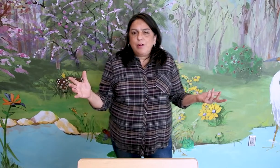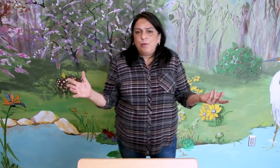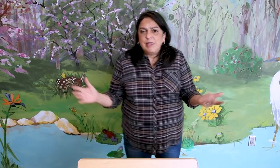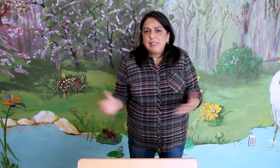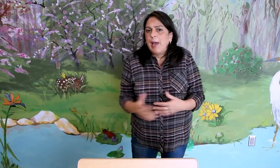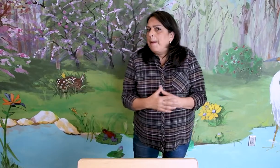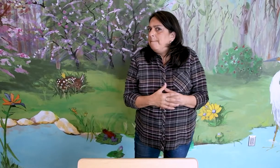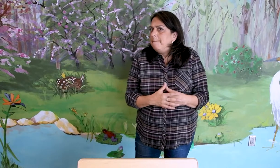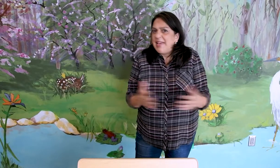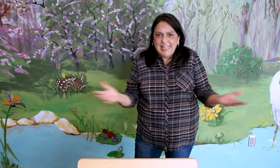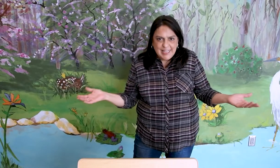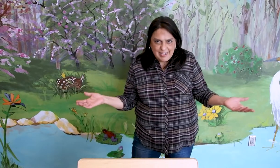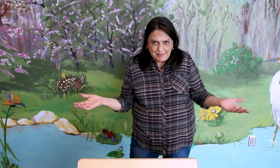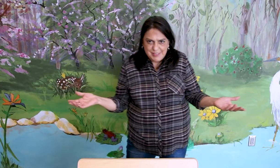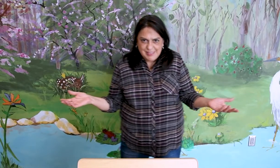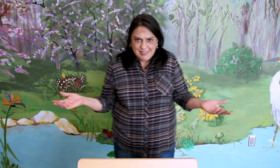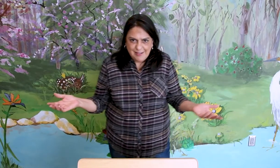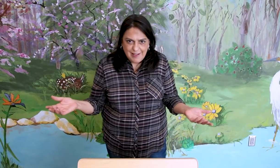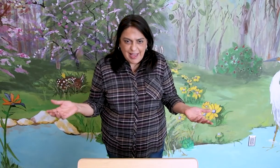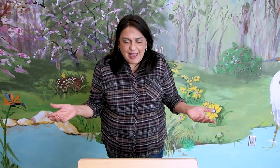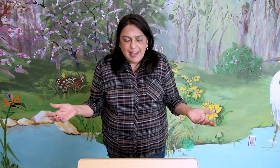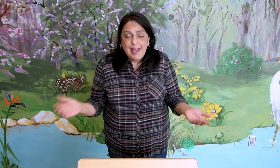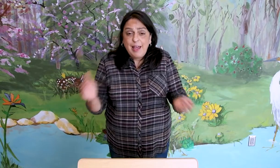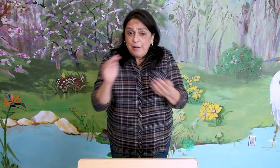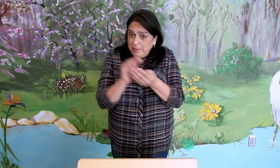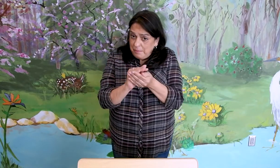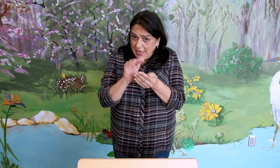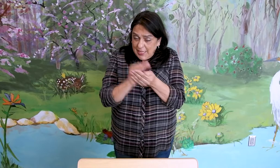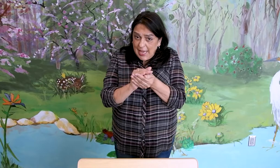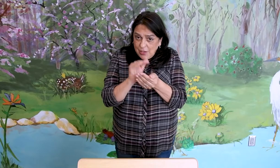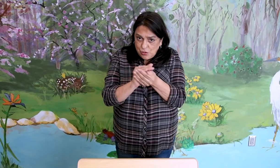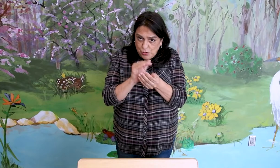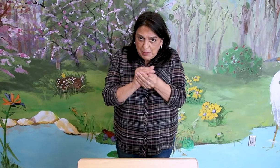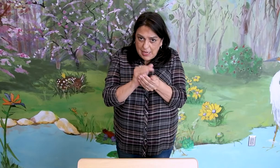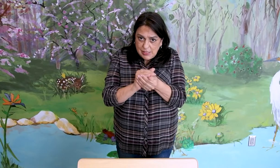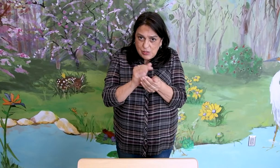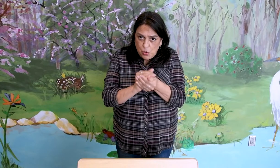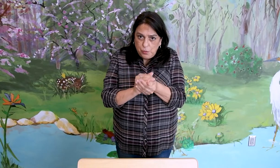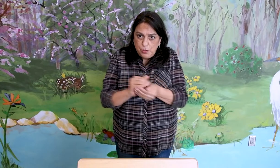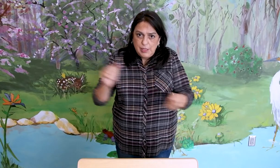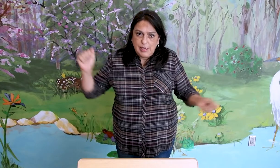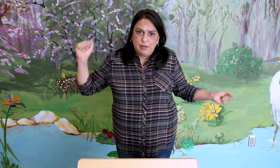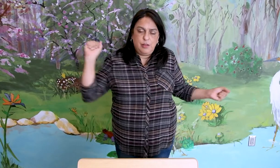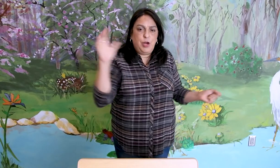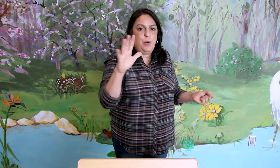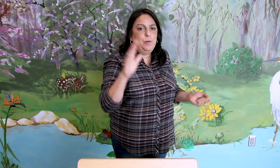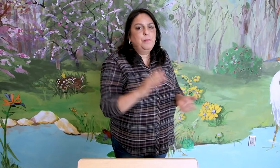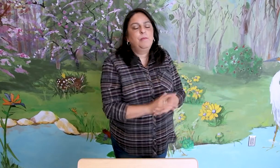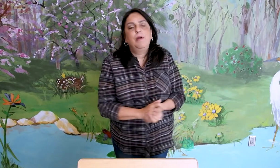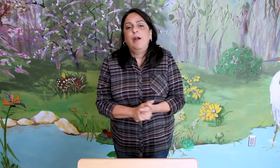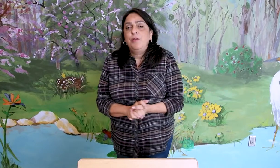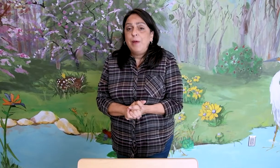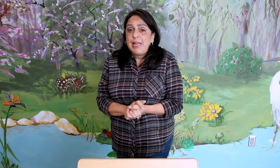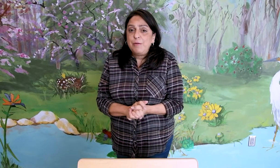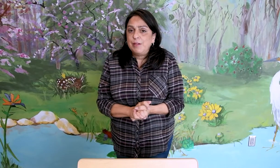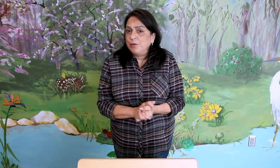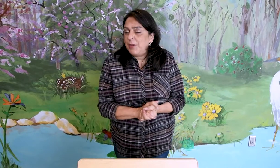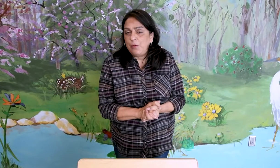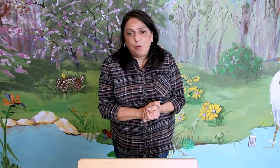ones many times, okay? Make the actions, make a snowball and throw. Are you ready? We'll do it one